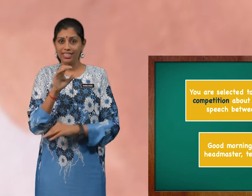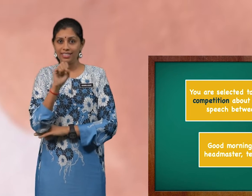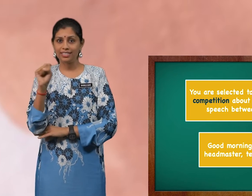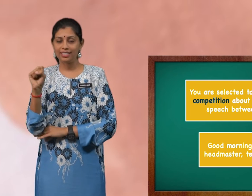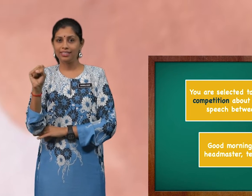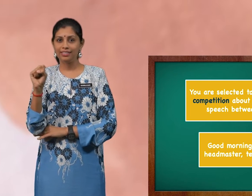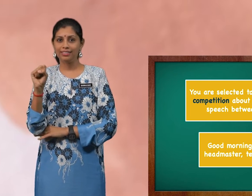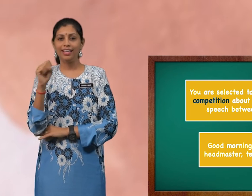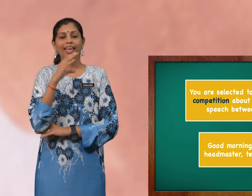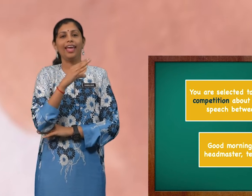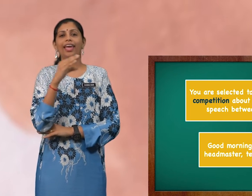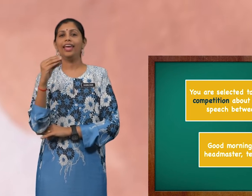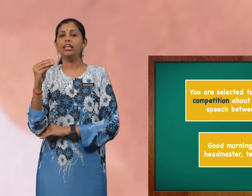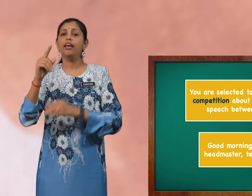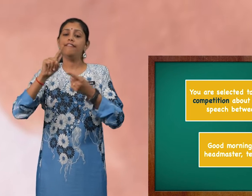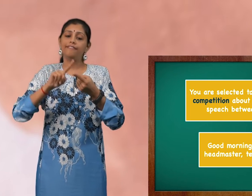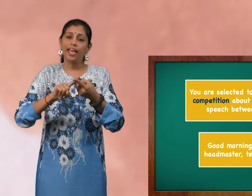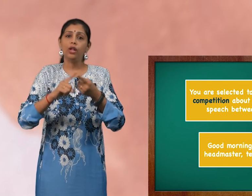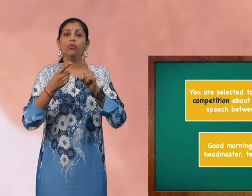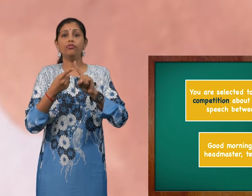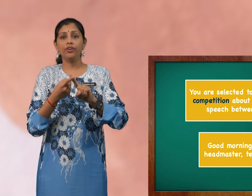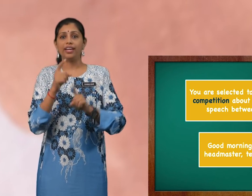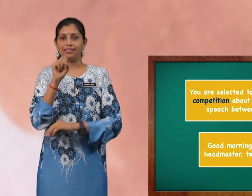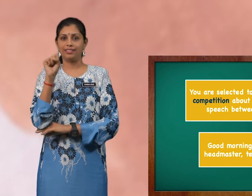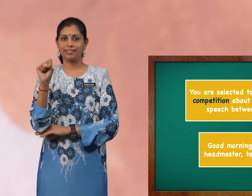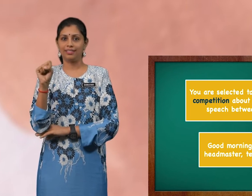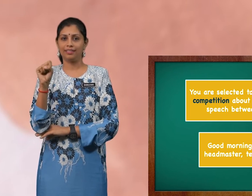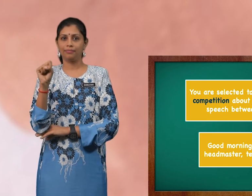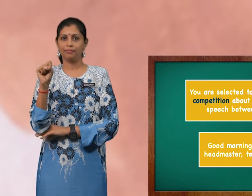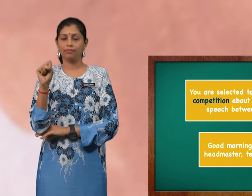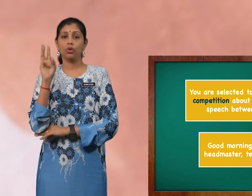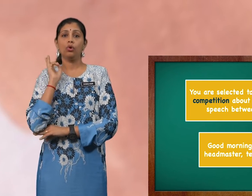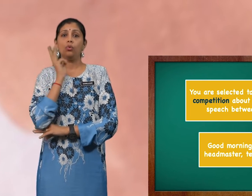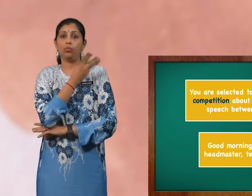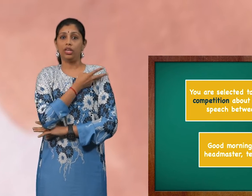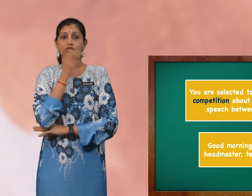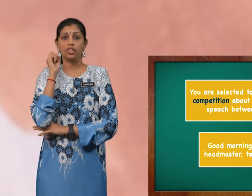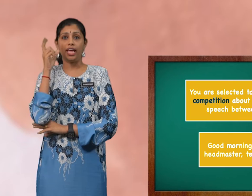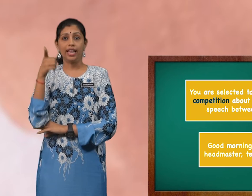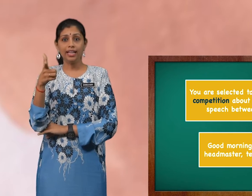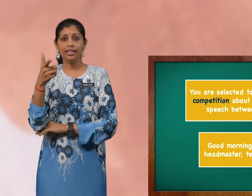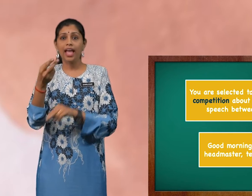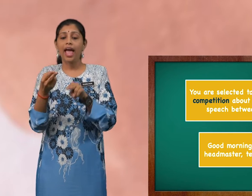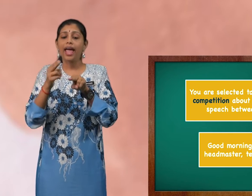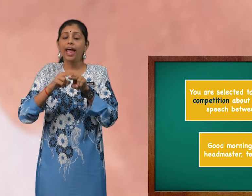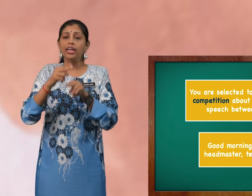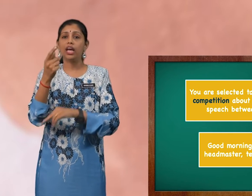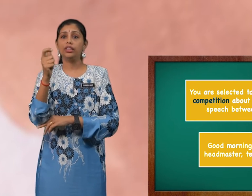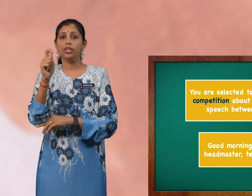teachers, and fellow friends. We shall add the